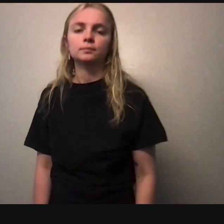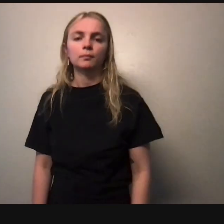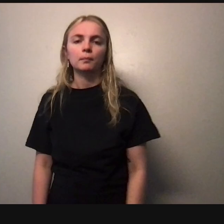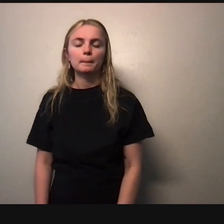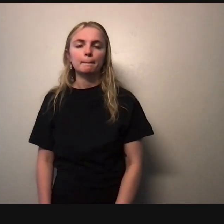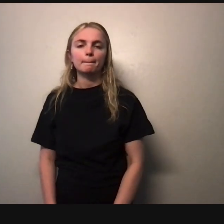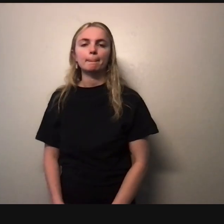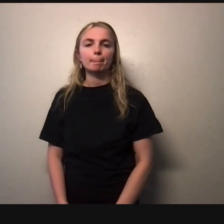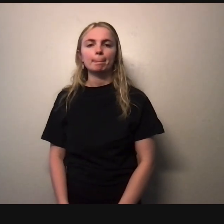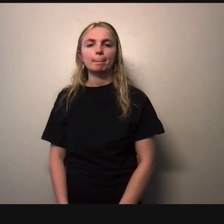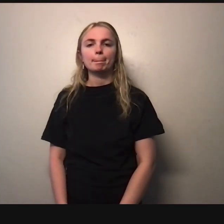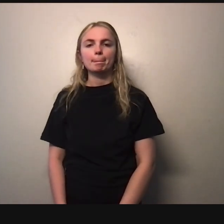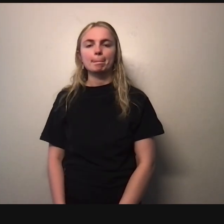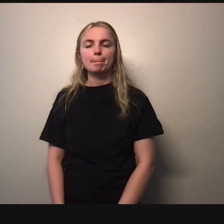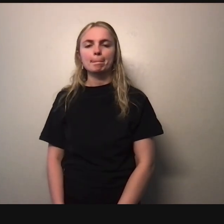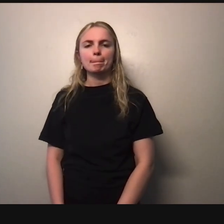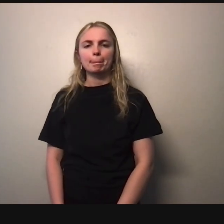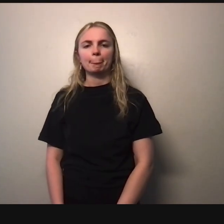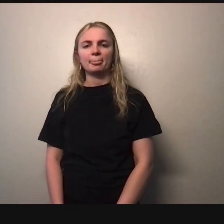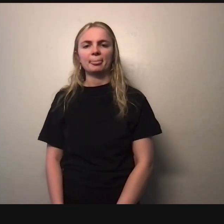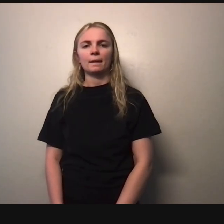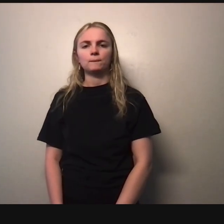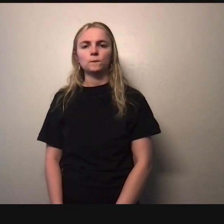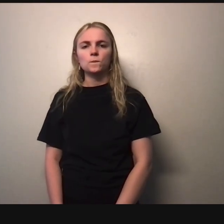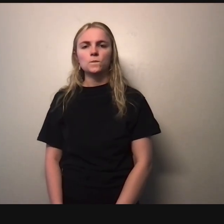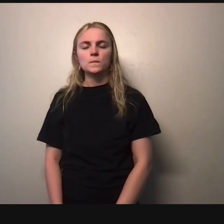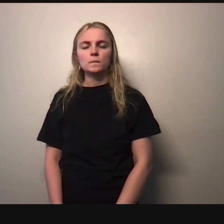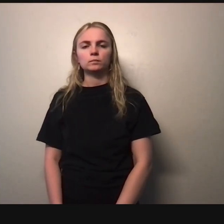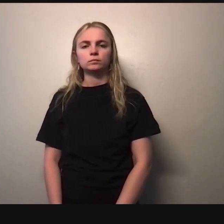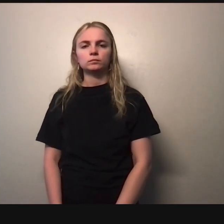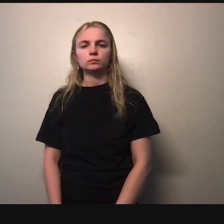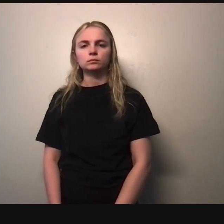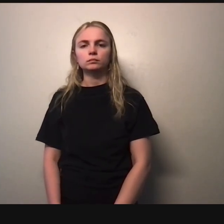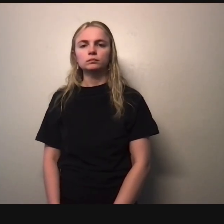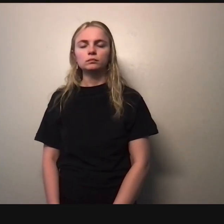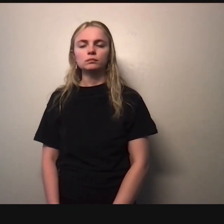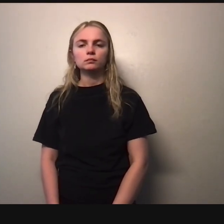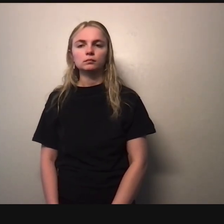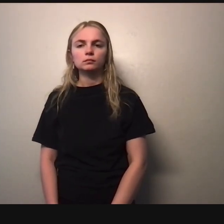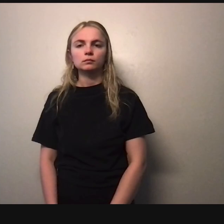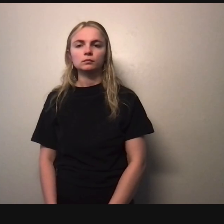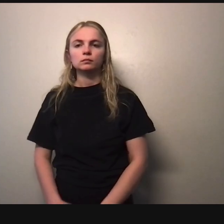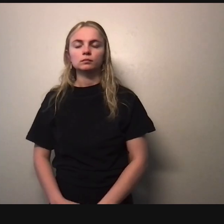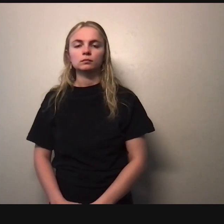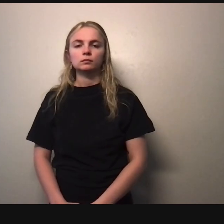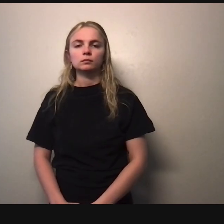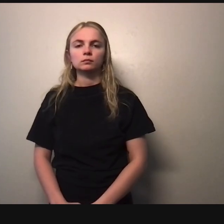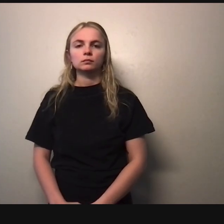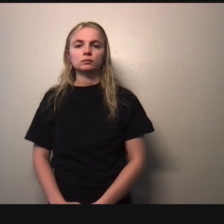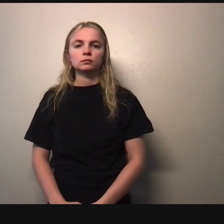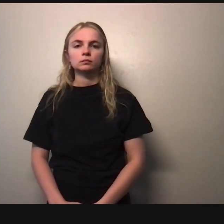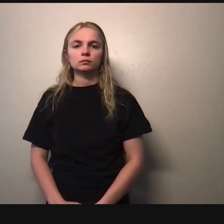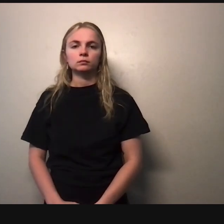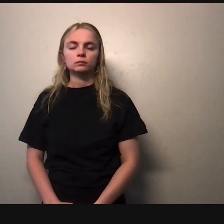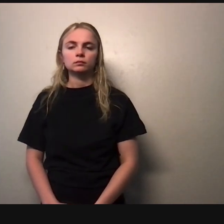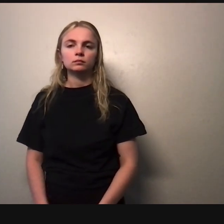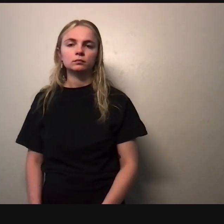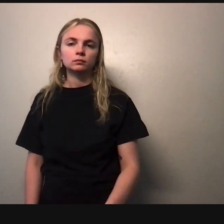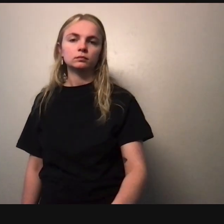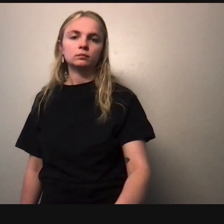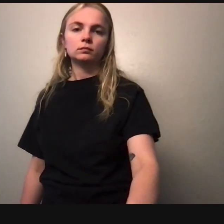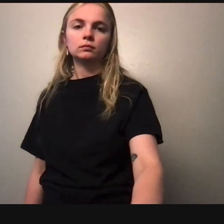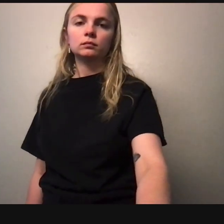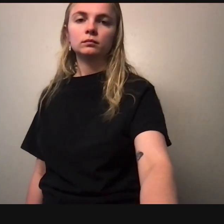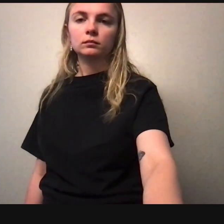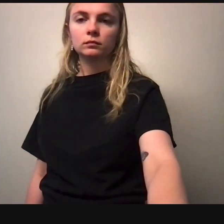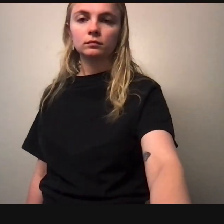Towards my neck, and I started to try to yell out for my parents to see, hey, come help me. No one was listening. It was like a